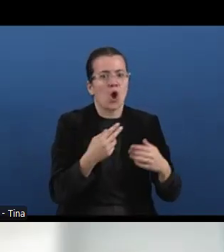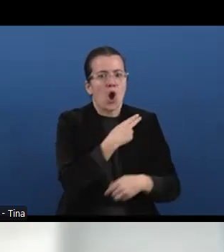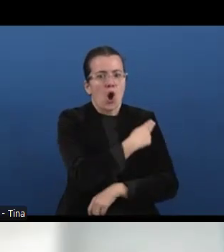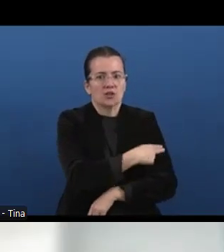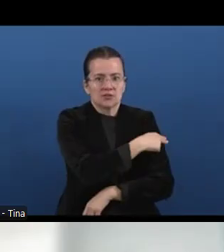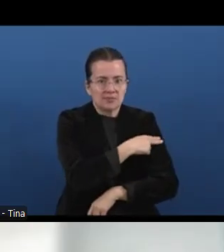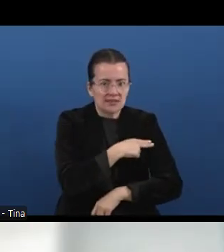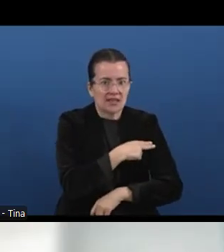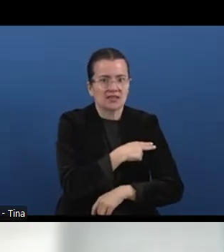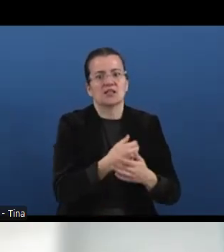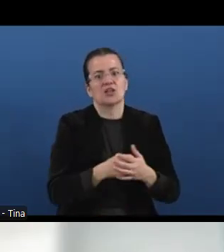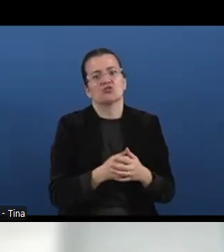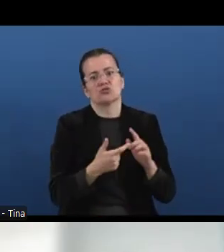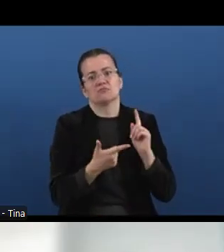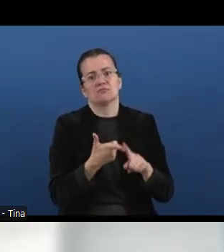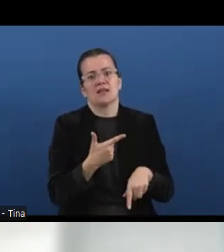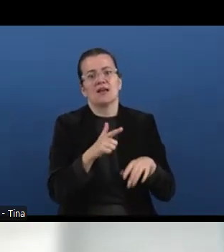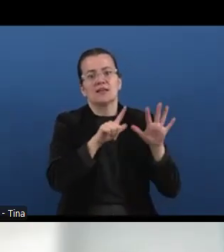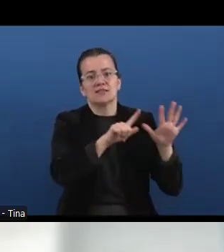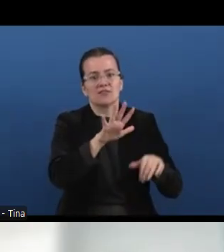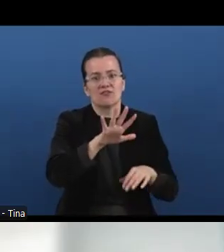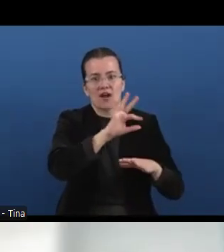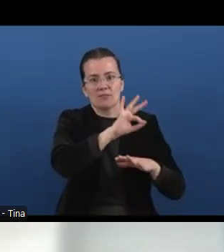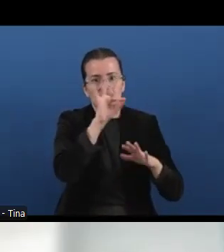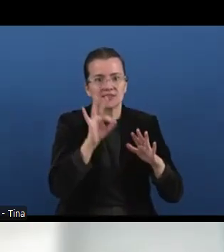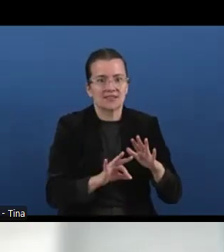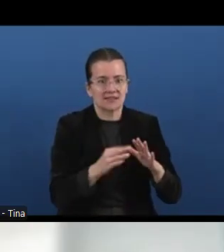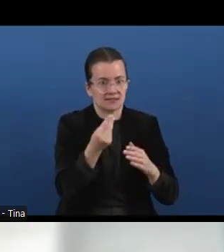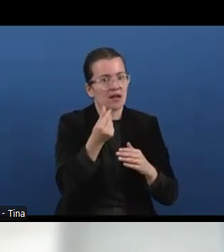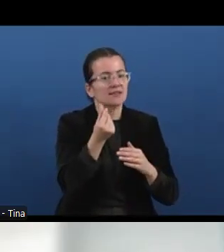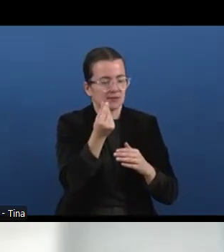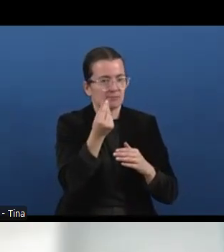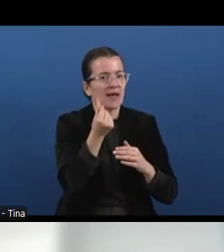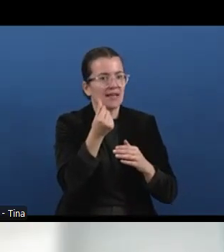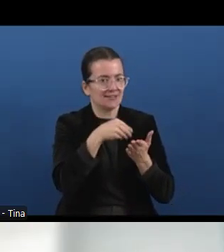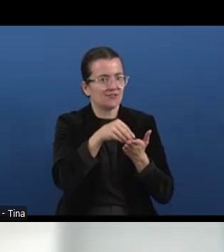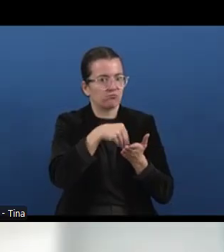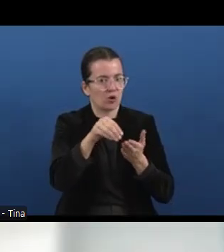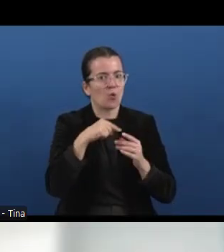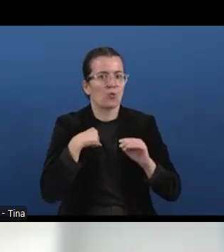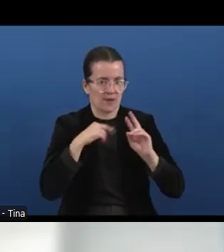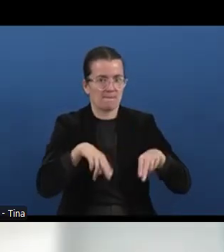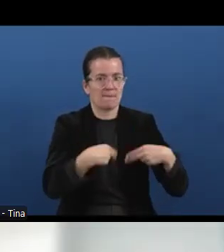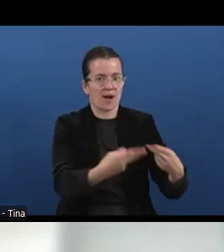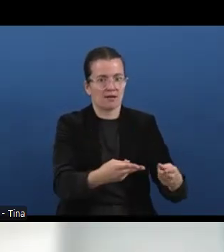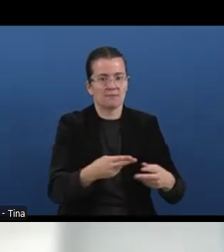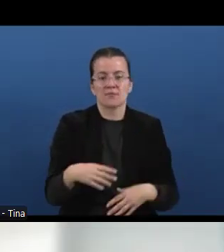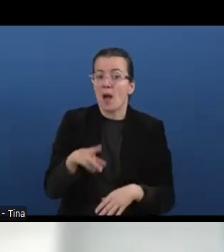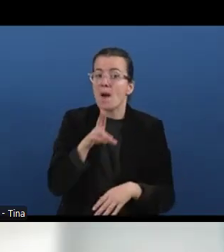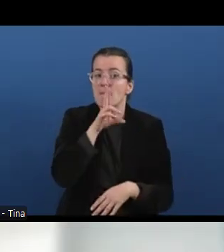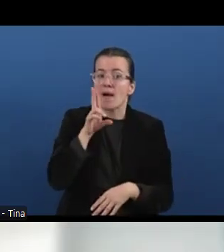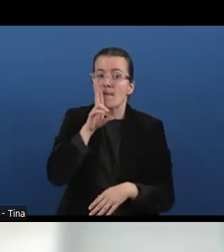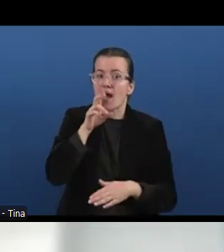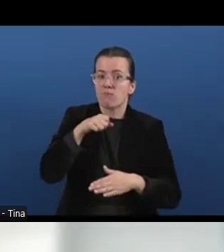75% of expenses reimbursed, maternity and paternity leaves, that is to say 14 weeks